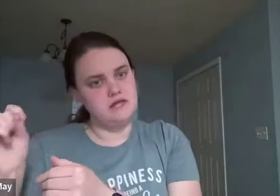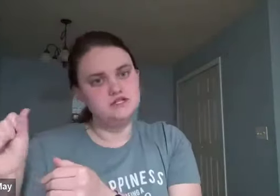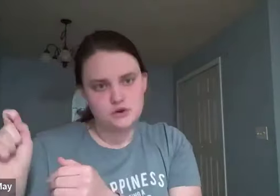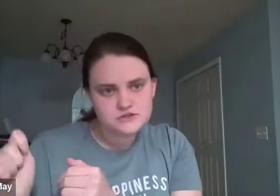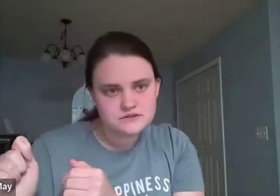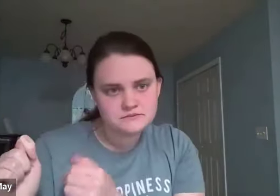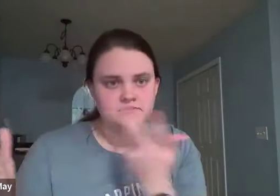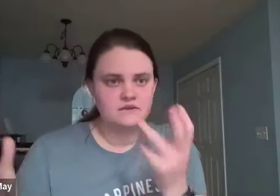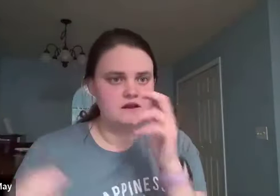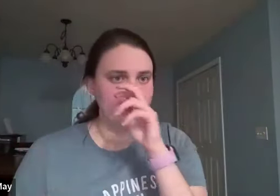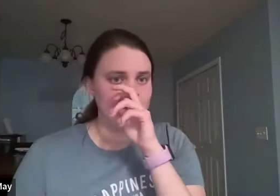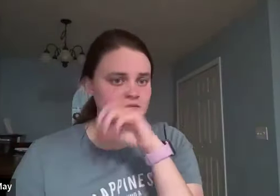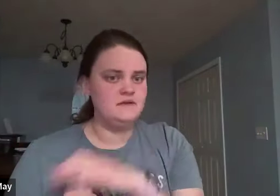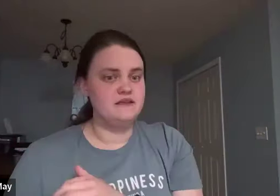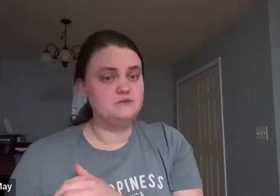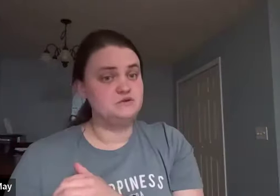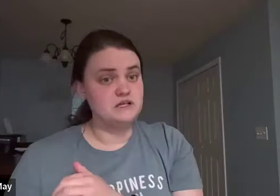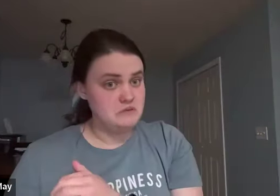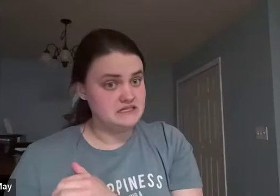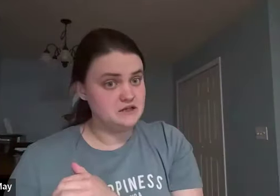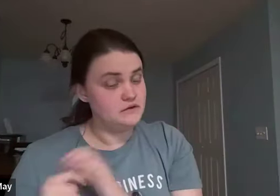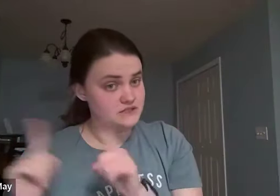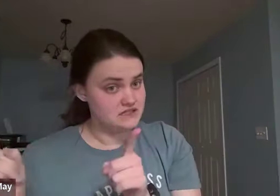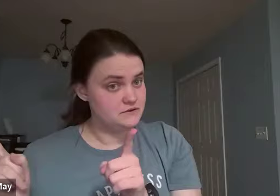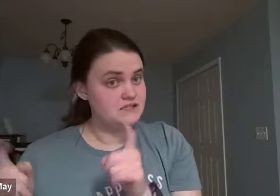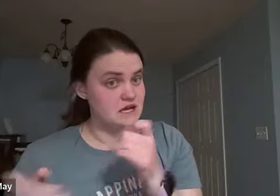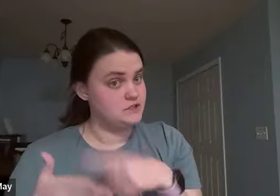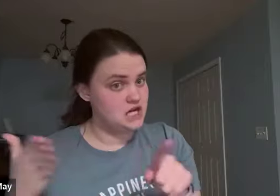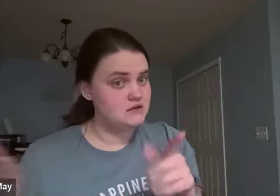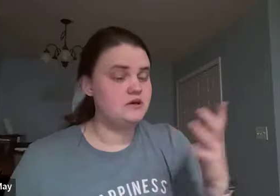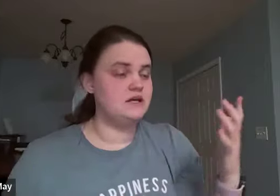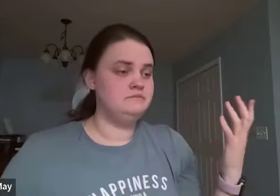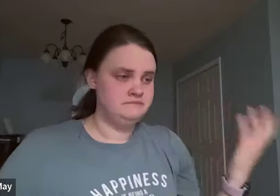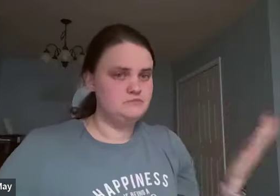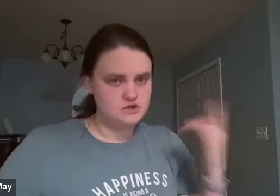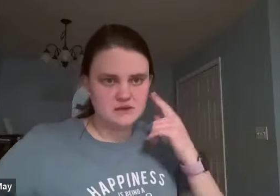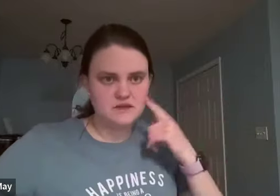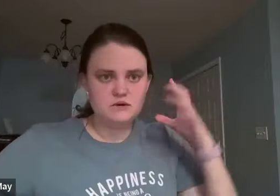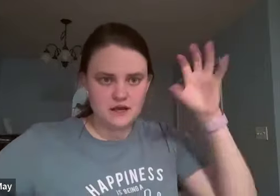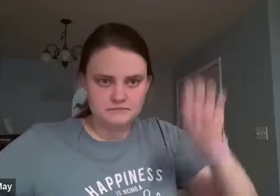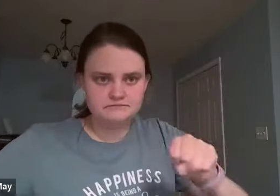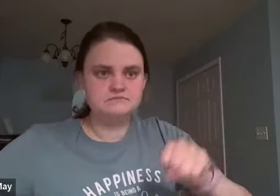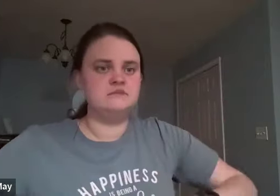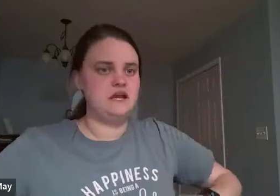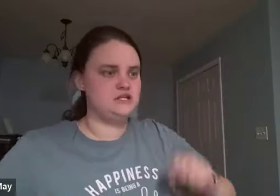meant toast. Unless it was a really big deal, there's a difference, then I would check. But most of the time, that's what I catch